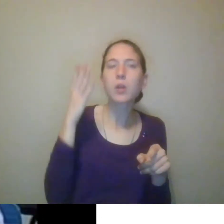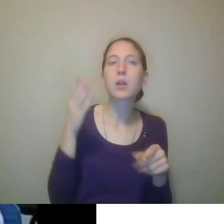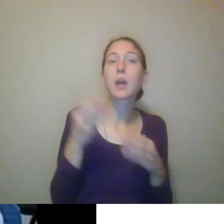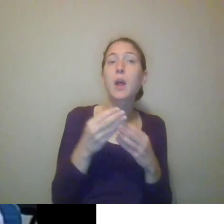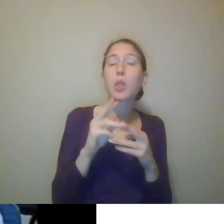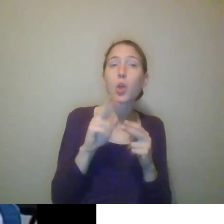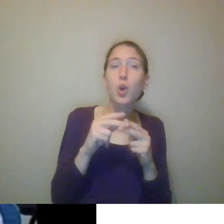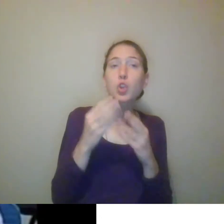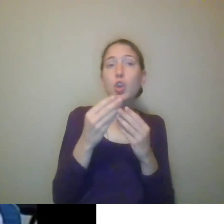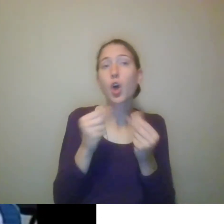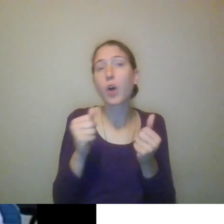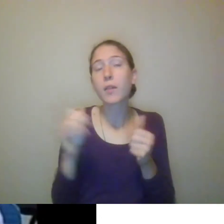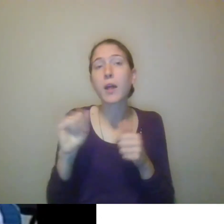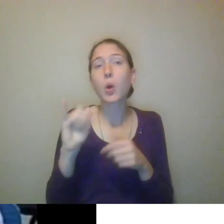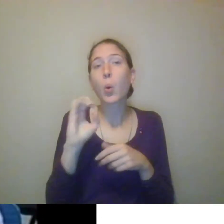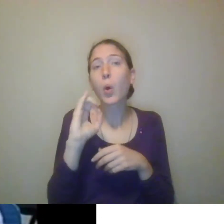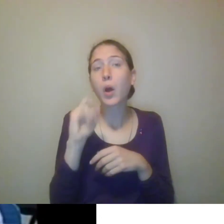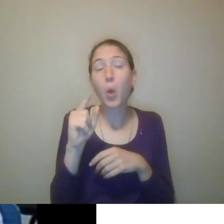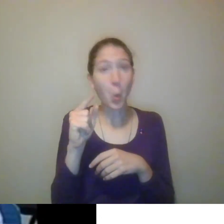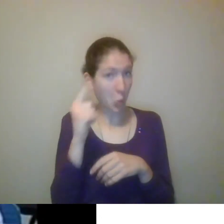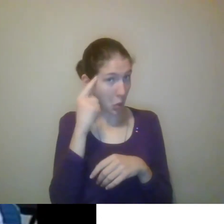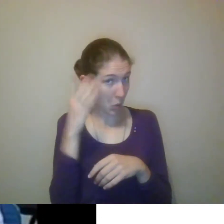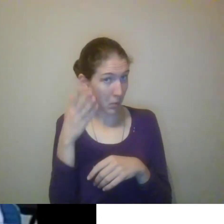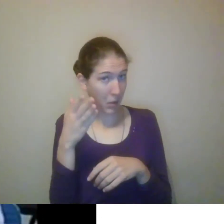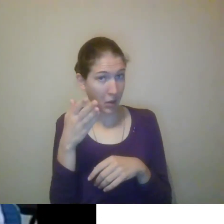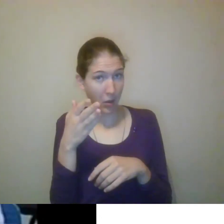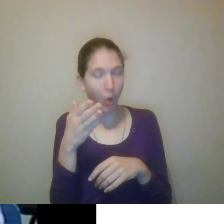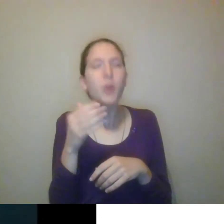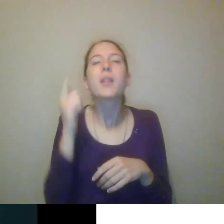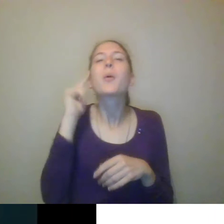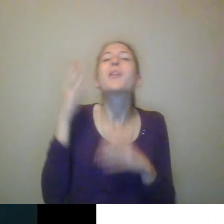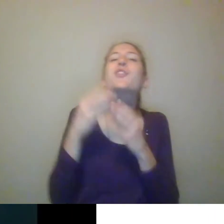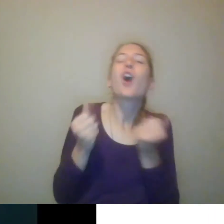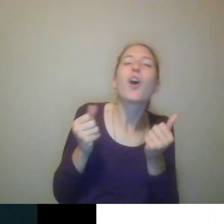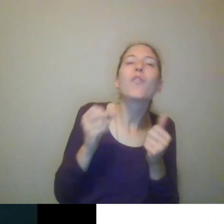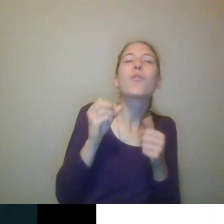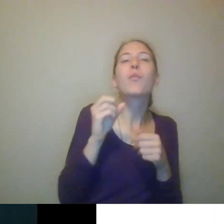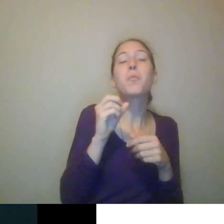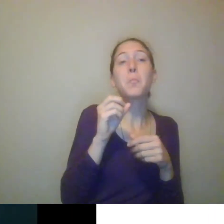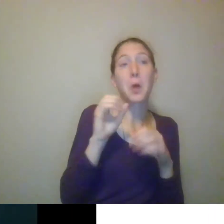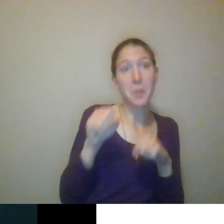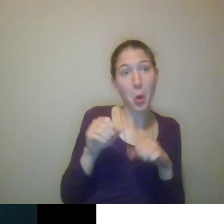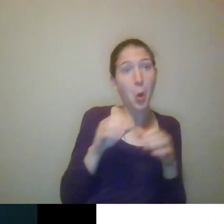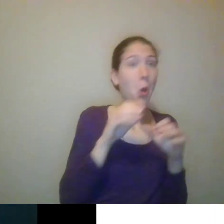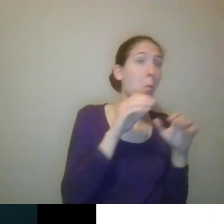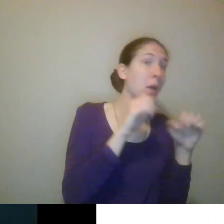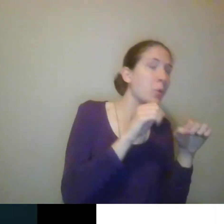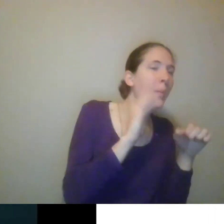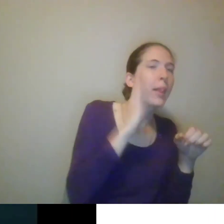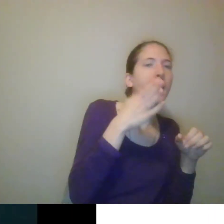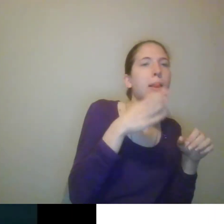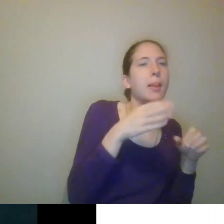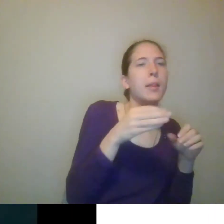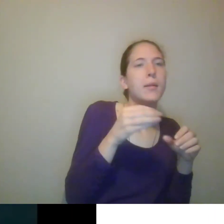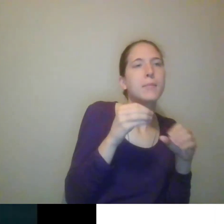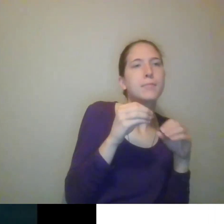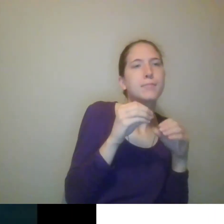oil. All right, you think it could act like oil and just kind of float on the surface? Yeah. All right, here we go. Let's see what we got here.